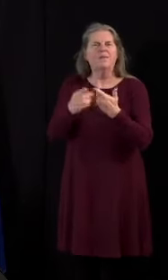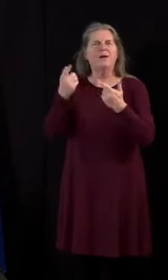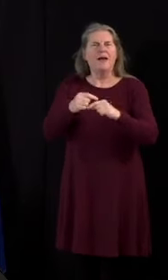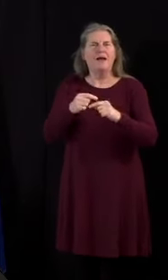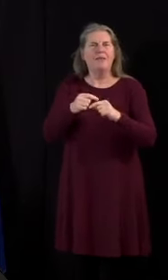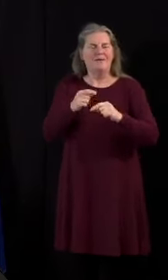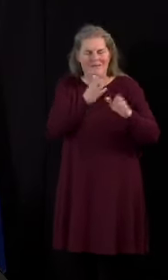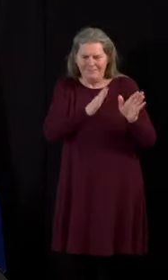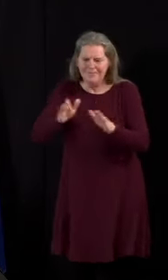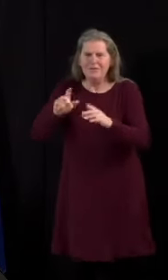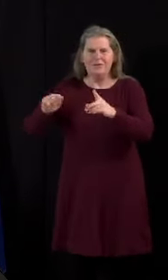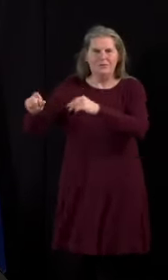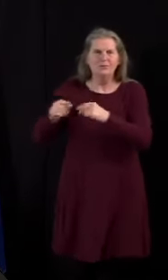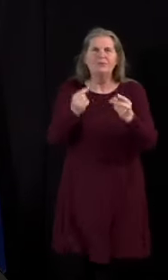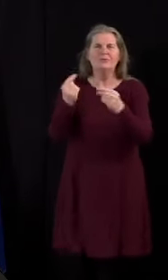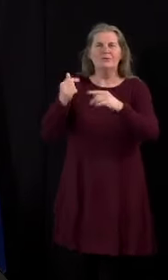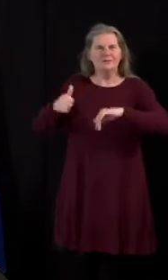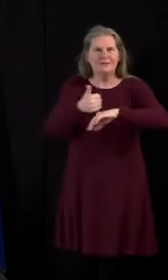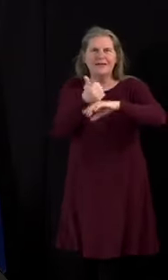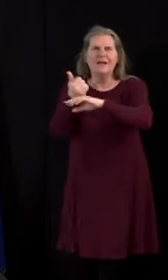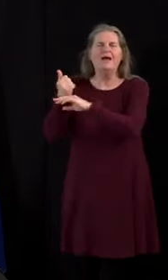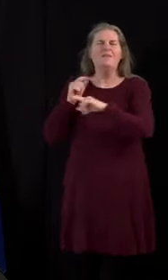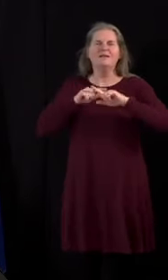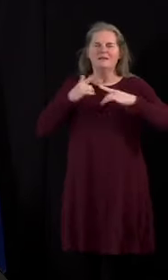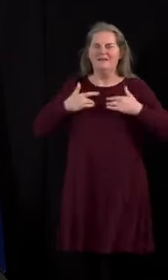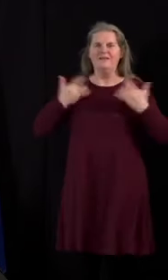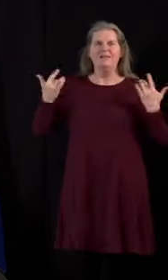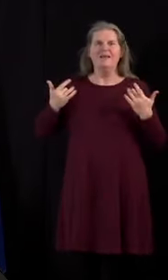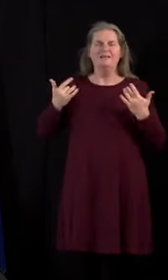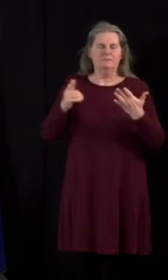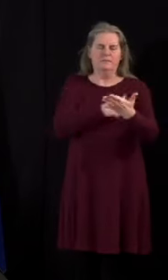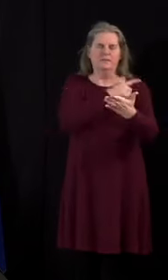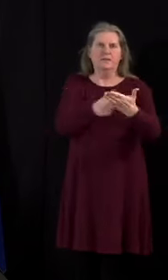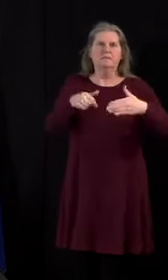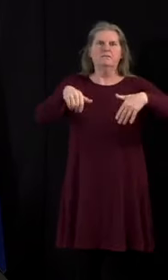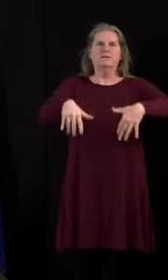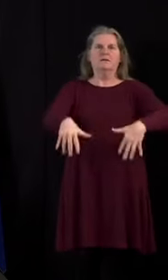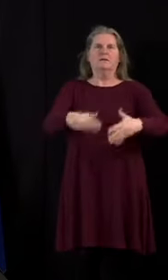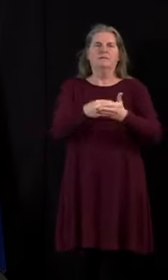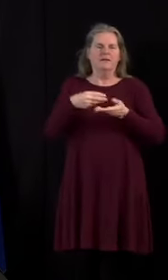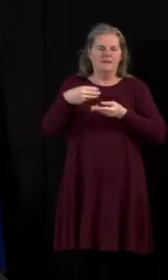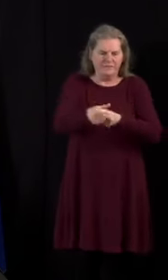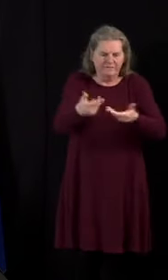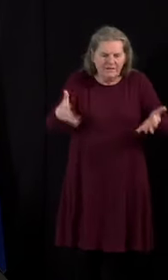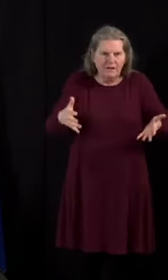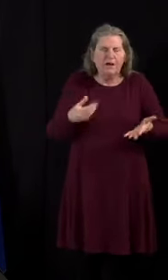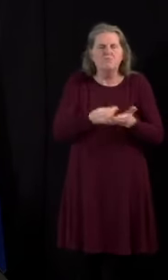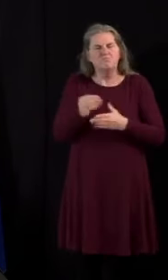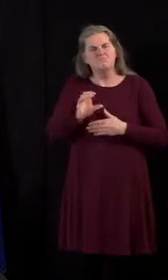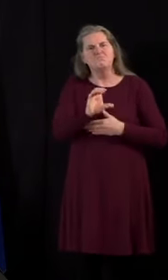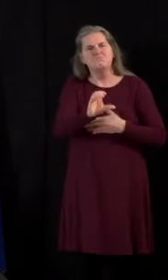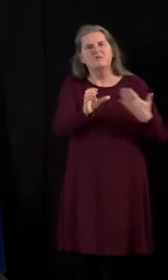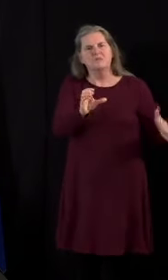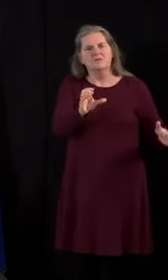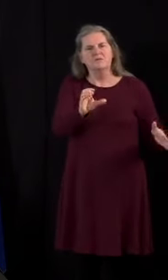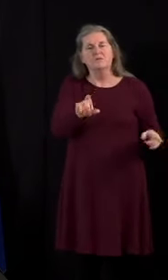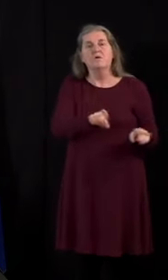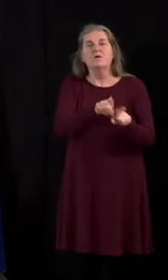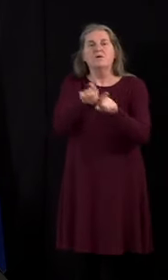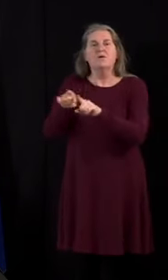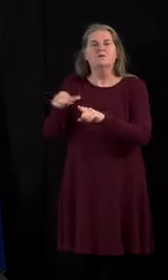irretrievable costs from the cancellation of major events due to COVID-19. And we established the economic